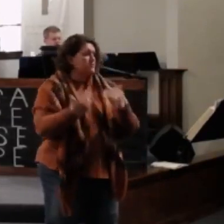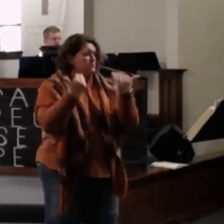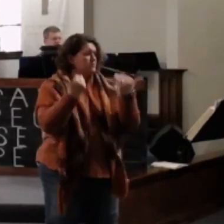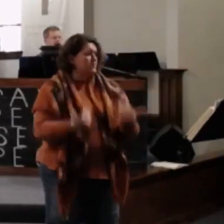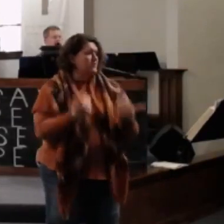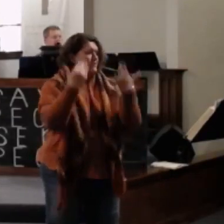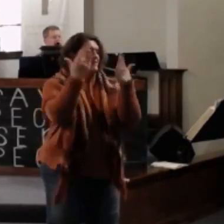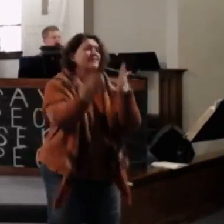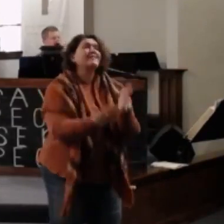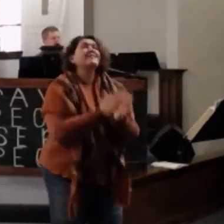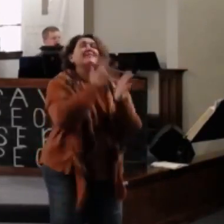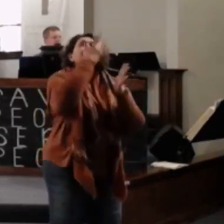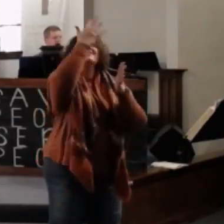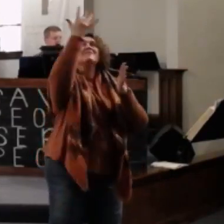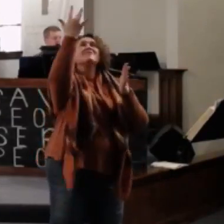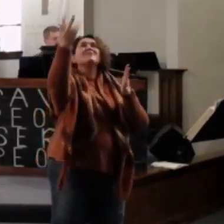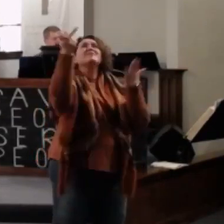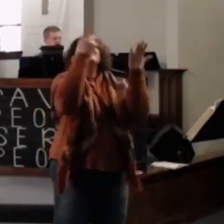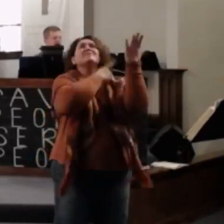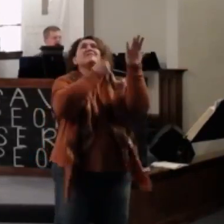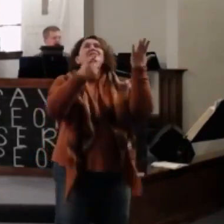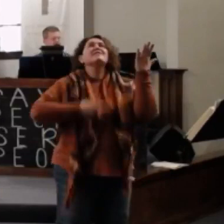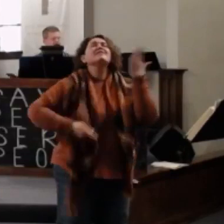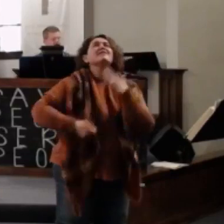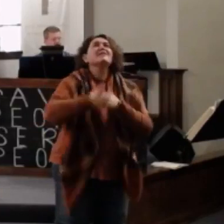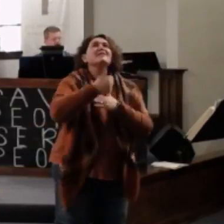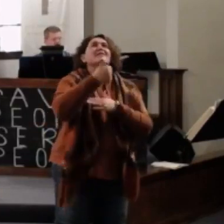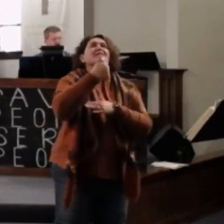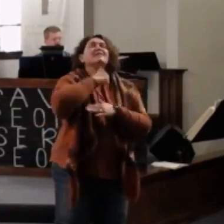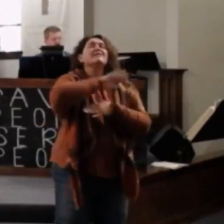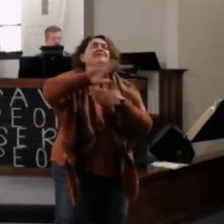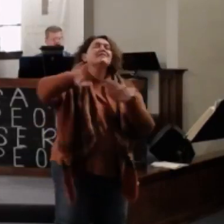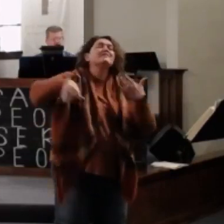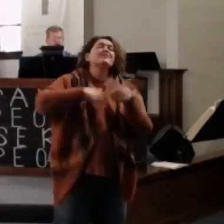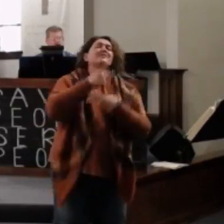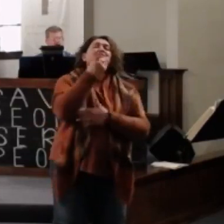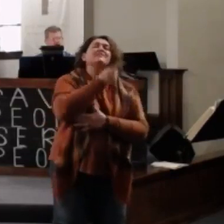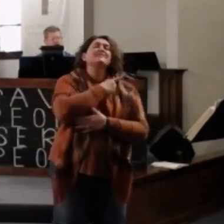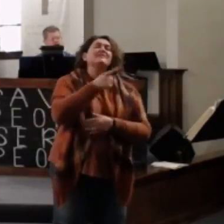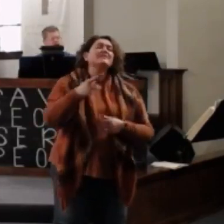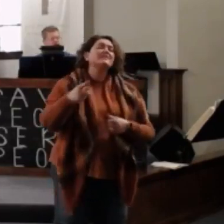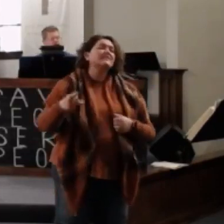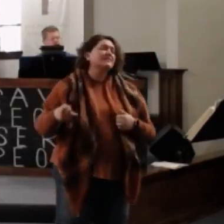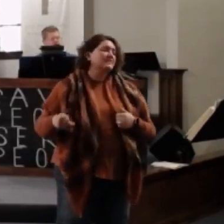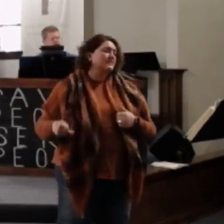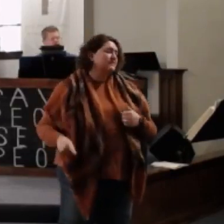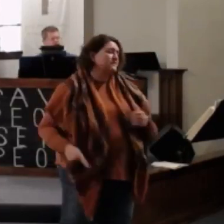Jesus who died, now glorified, King of all